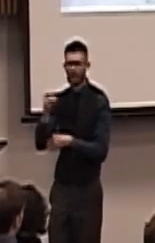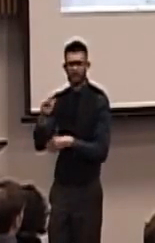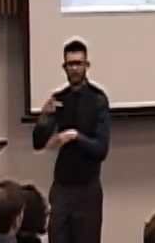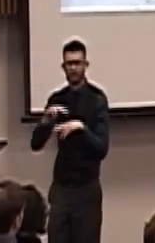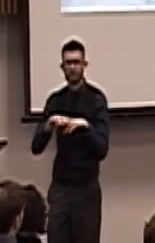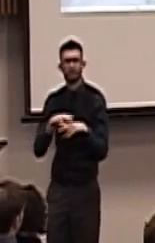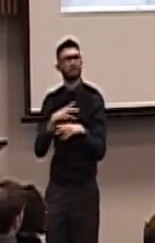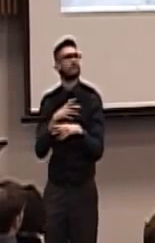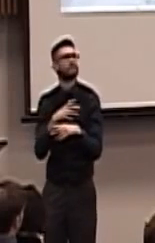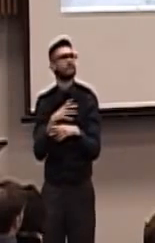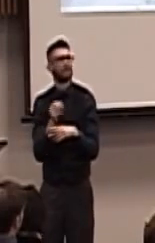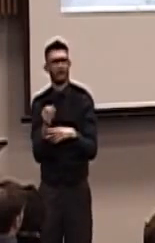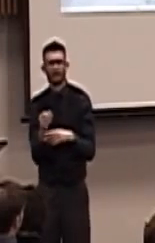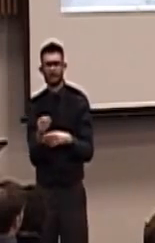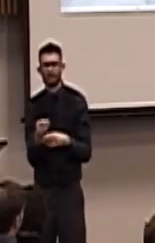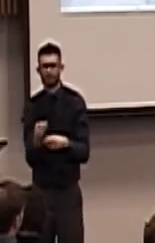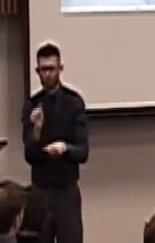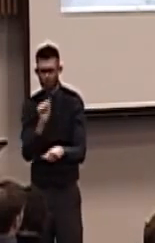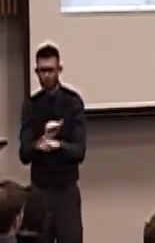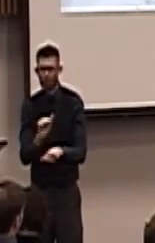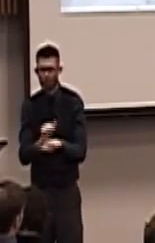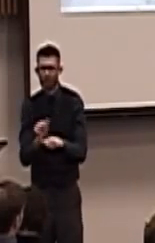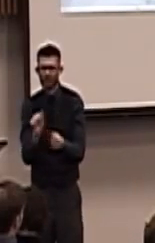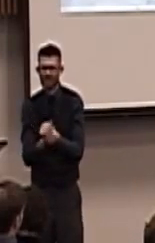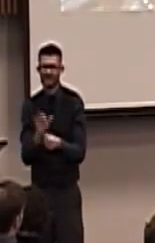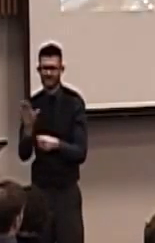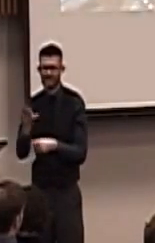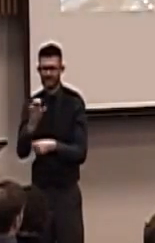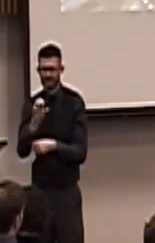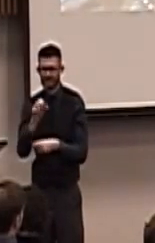going through each little head of grain,